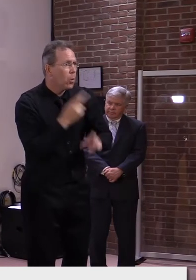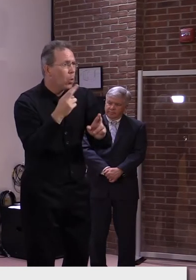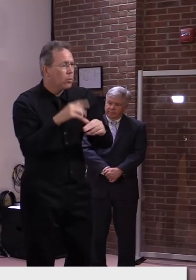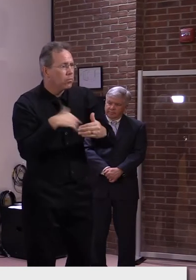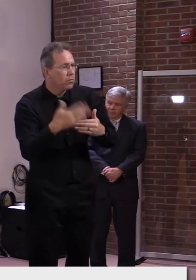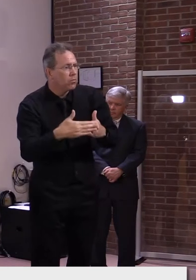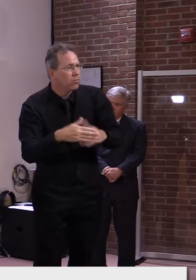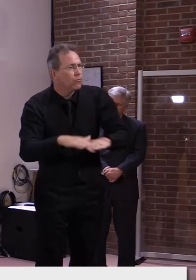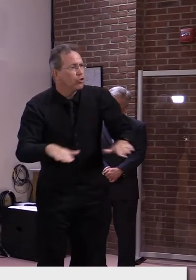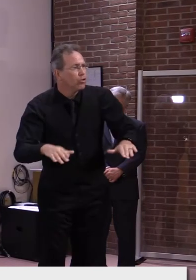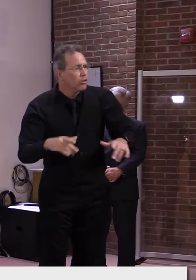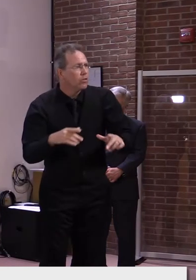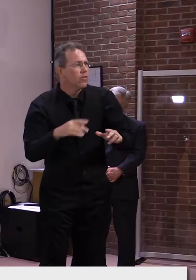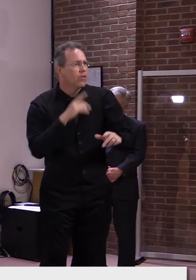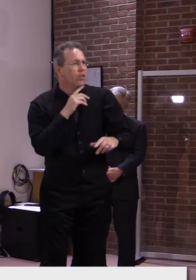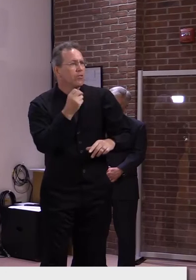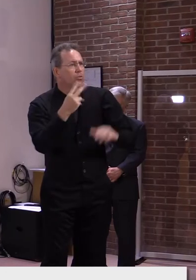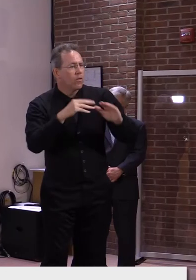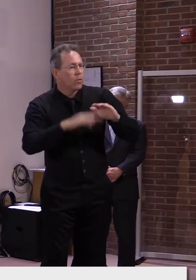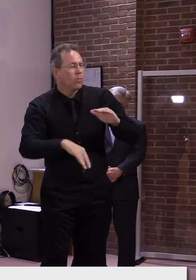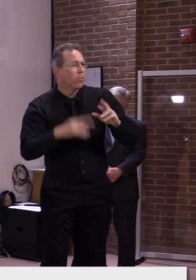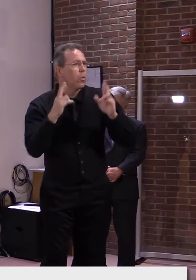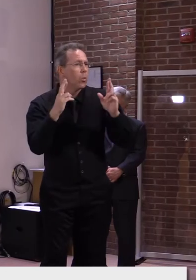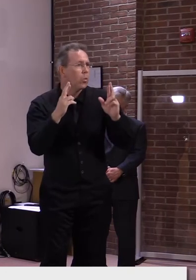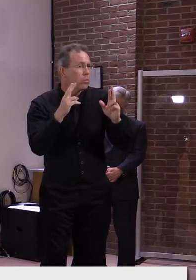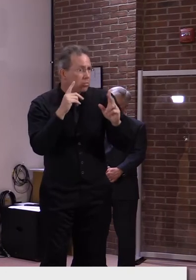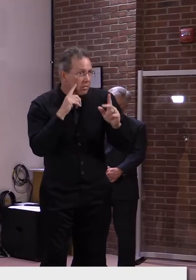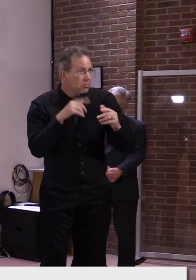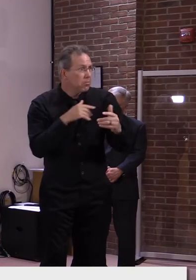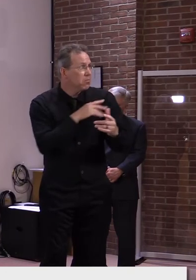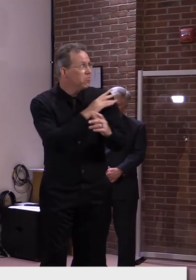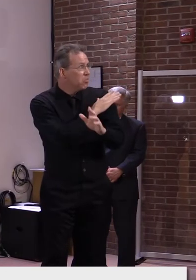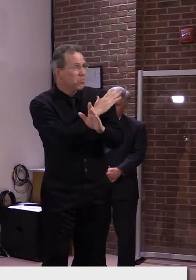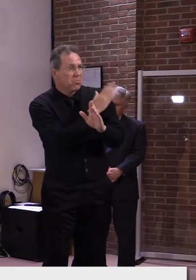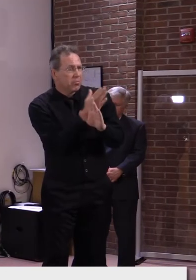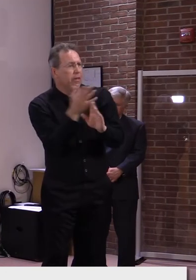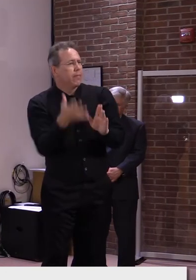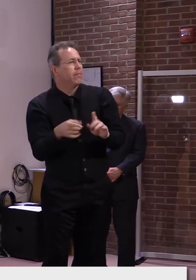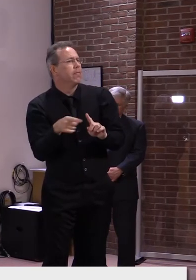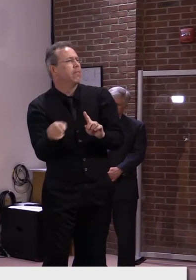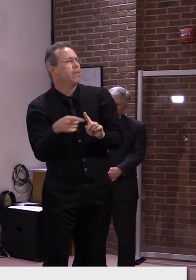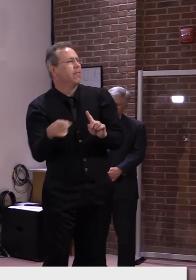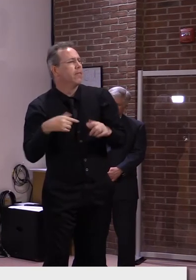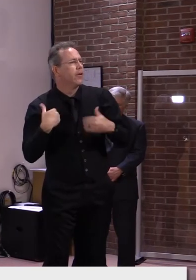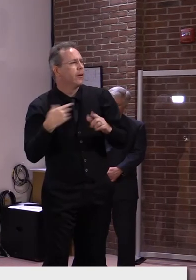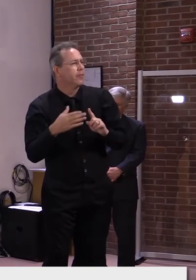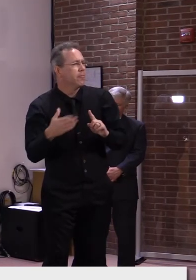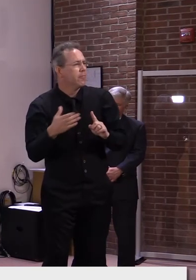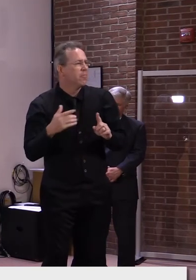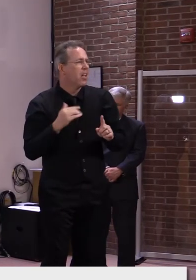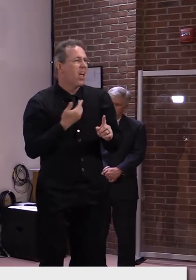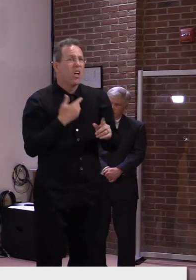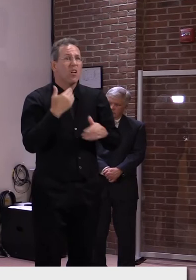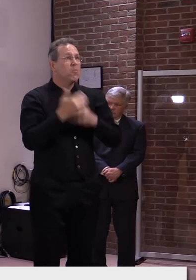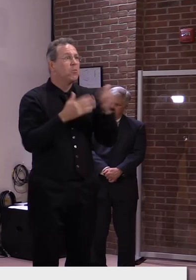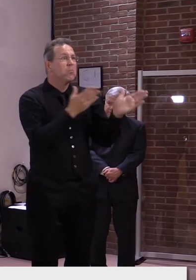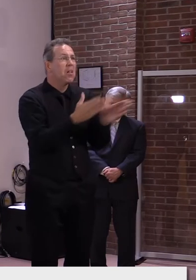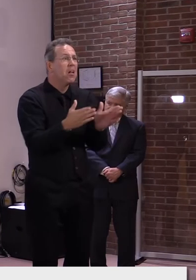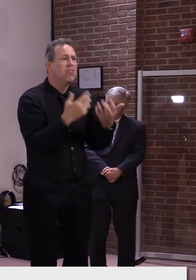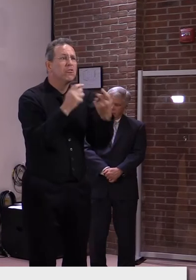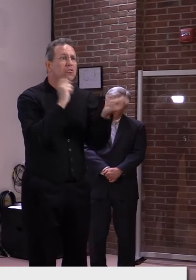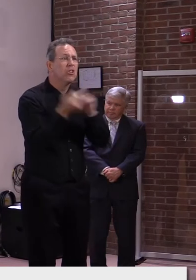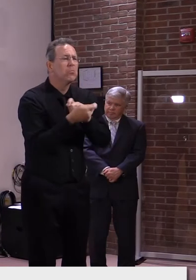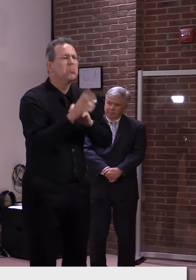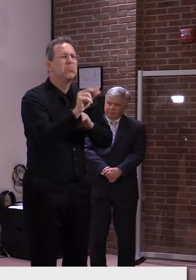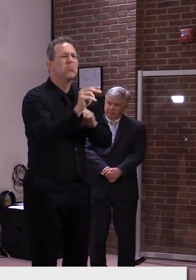well. So it'll look the same as now, but we'll contemplate different strategies to find as many people